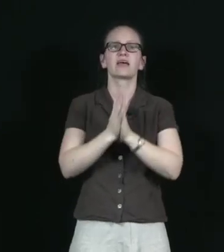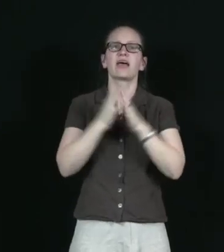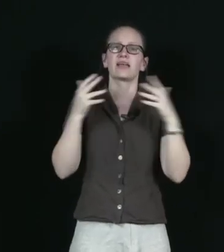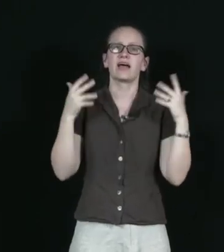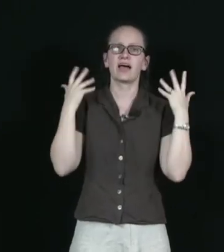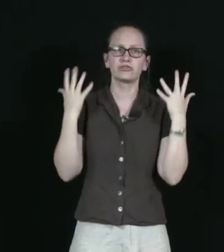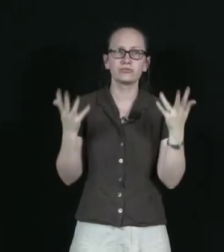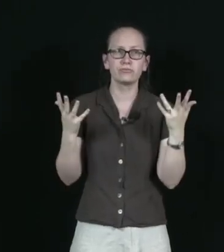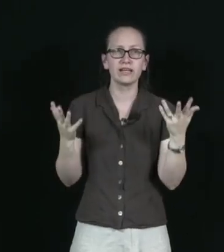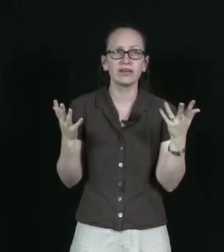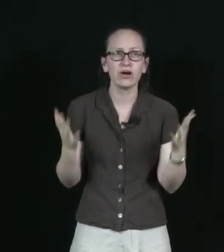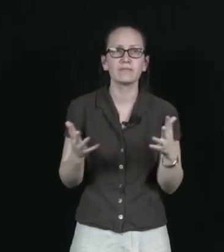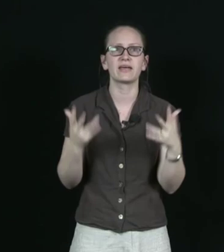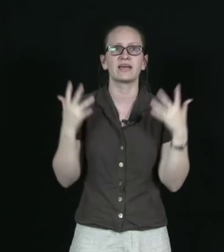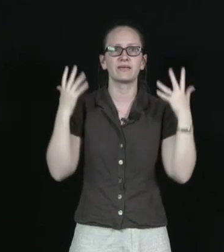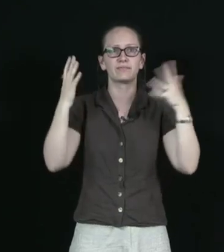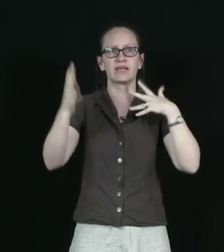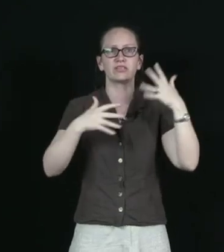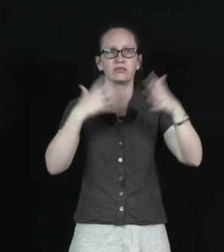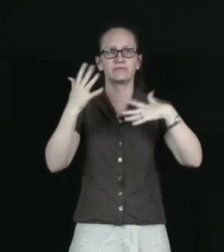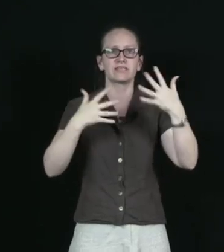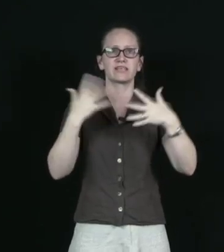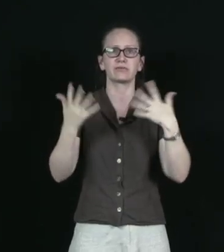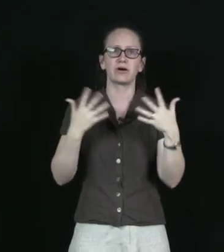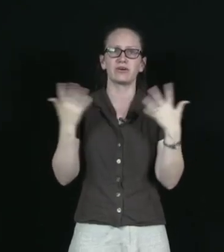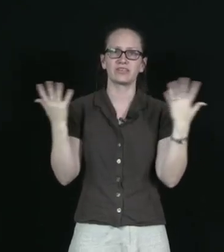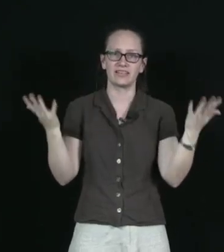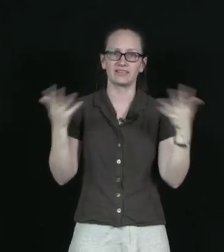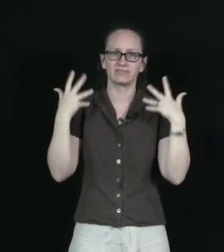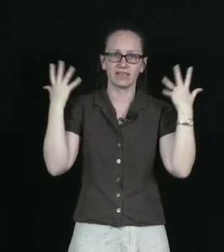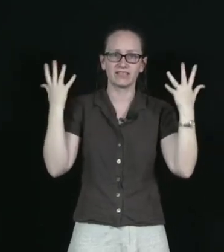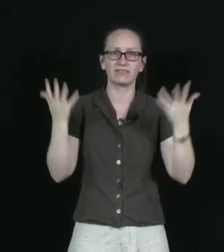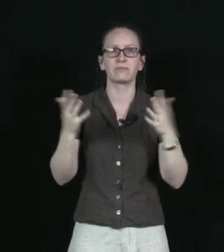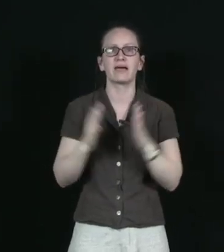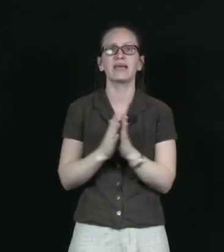course, and I really hope that it makes you see the world in a different way.